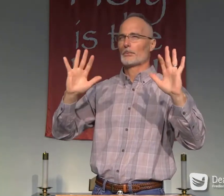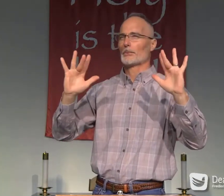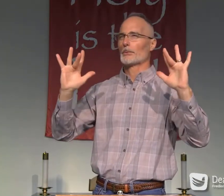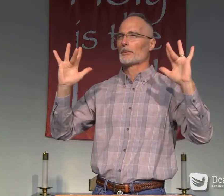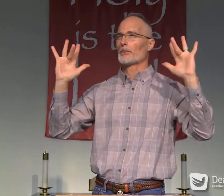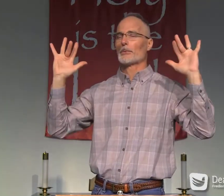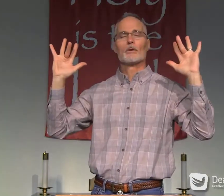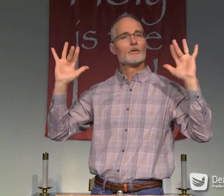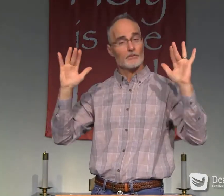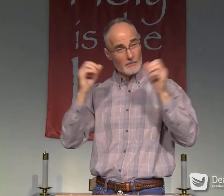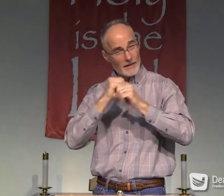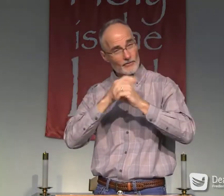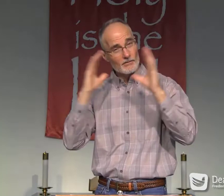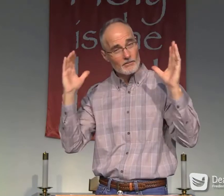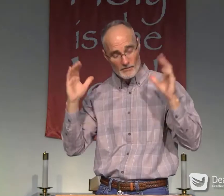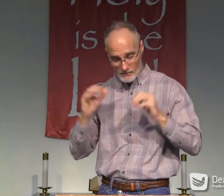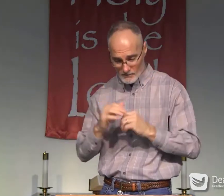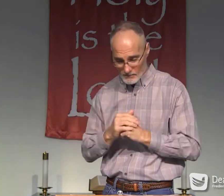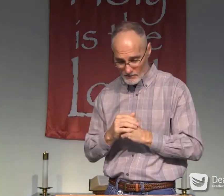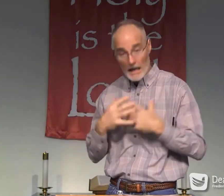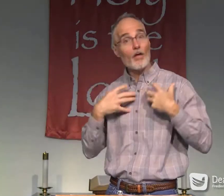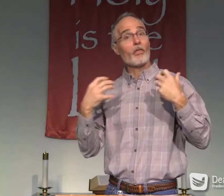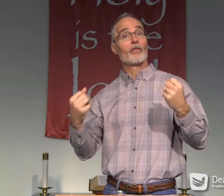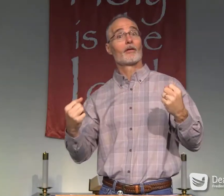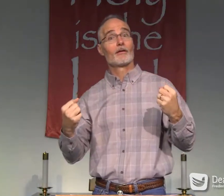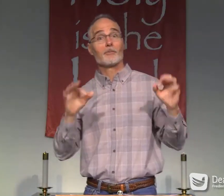pollution, everything in perfection. Can you